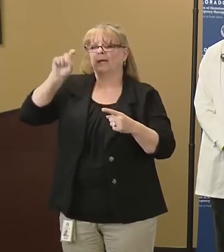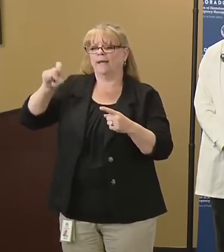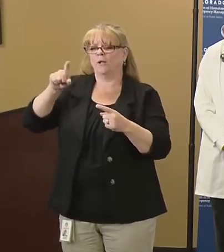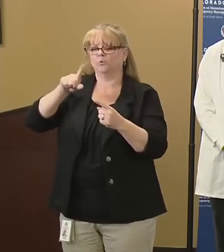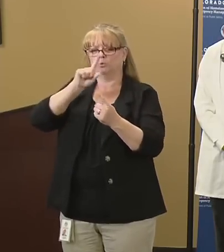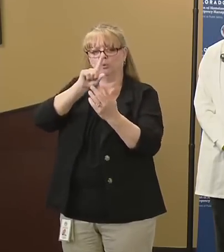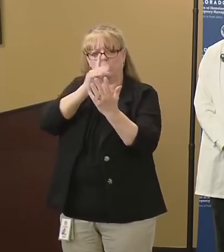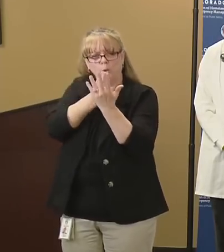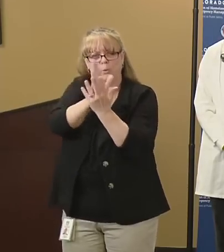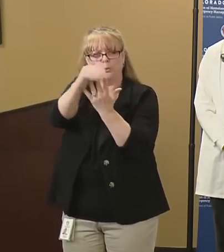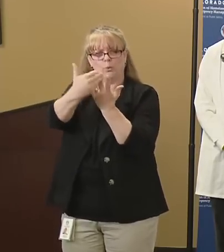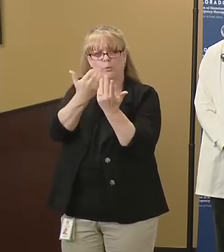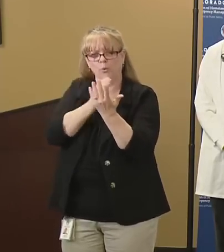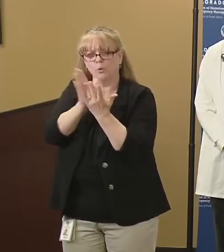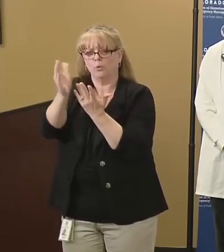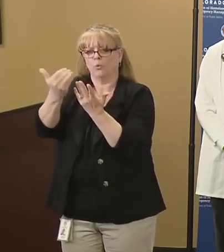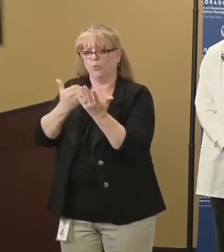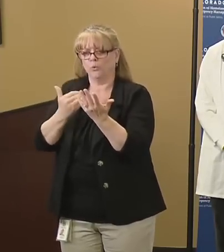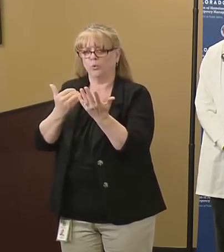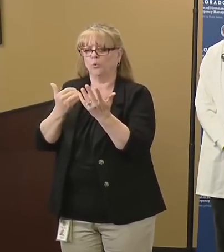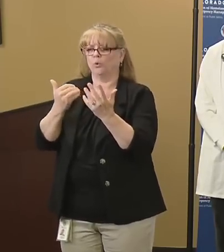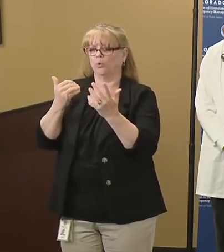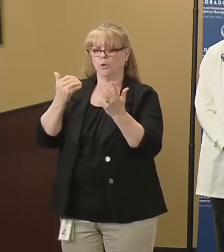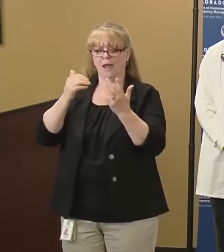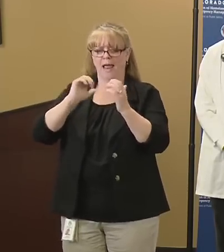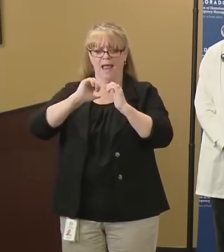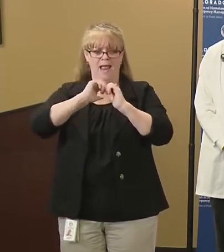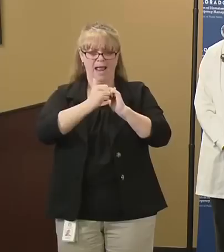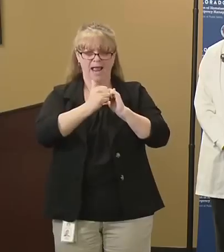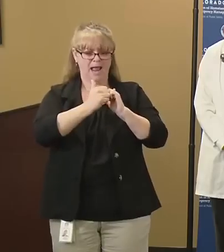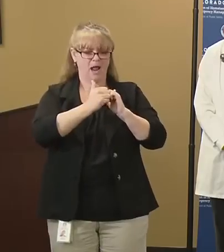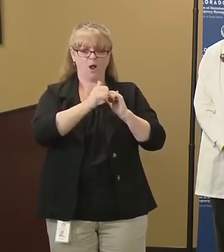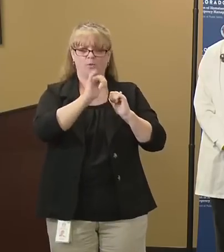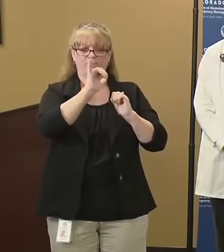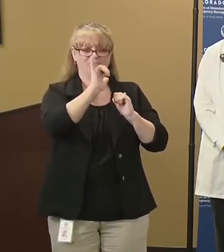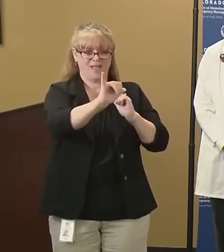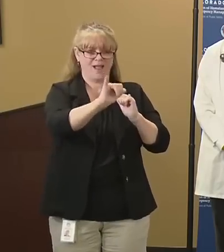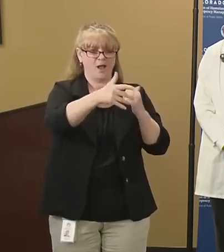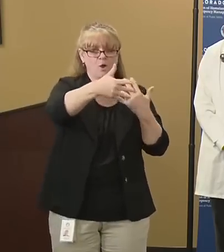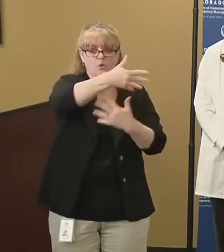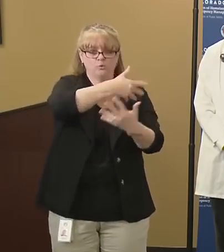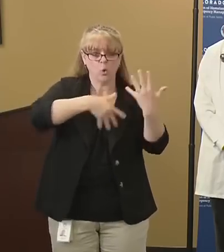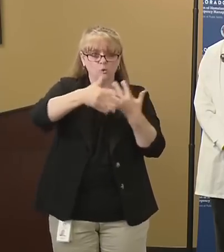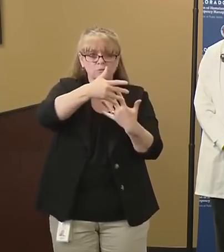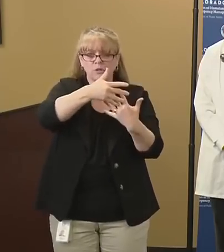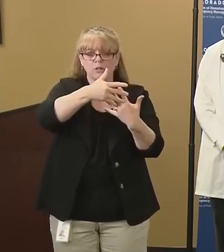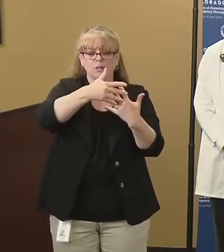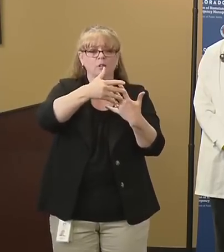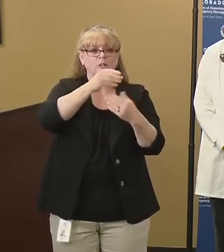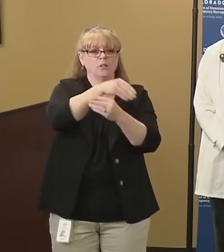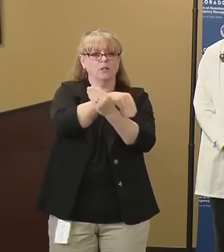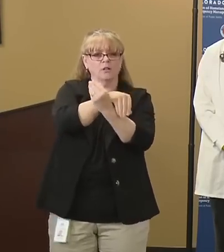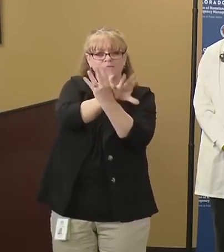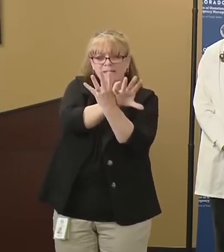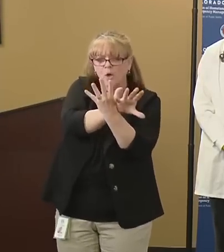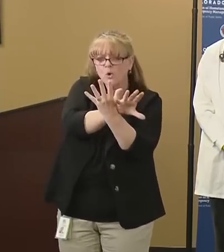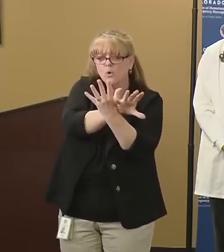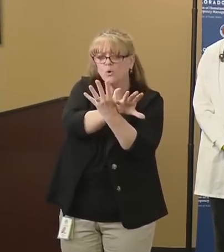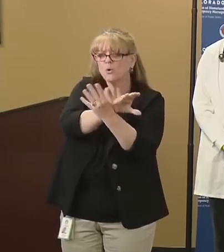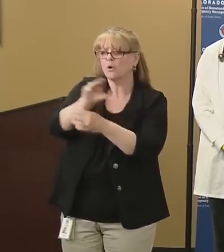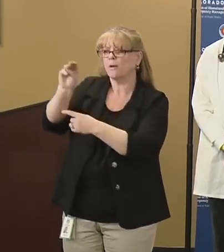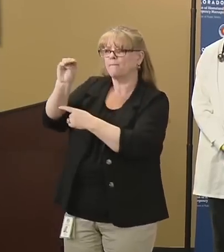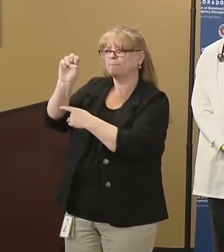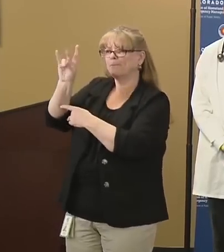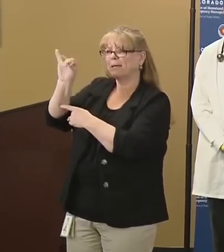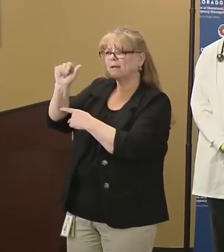to relate socially through online chats and video chats, telephone, reaching out to people in new and other ways. Just